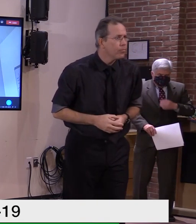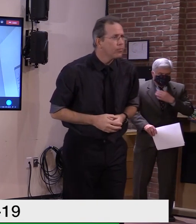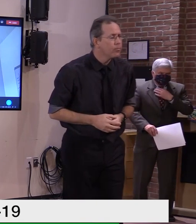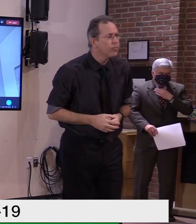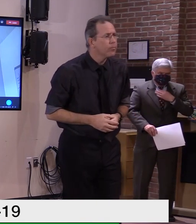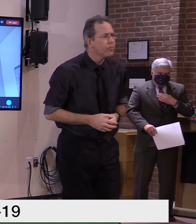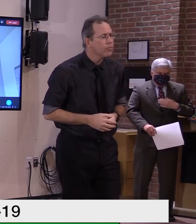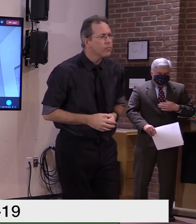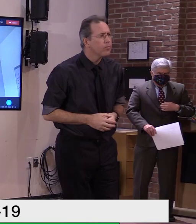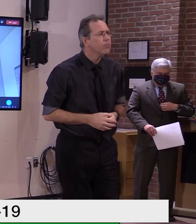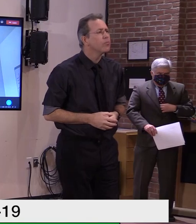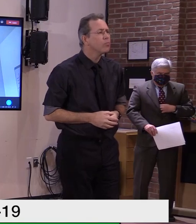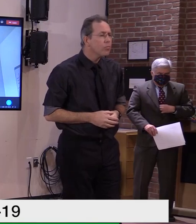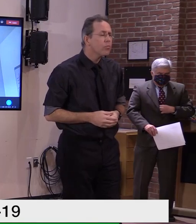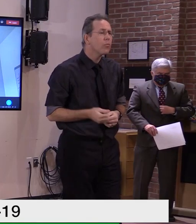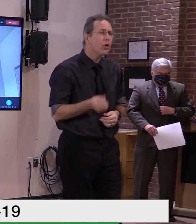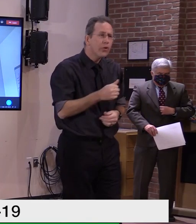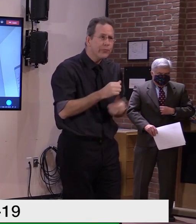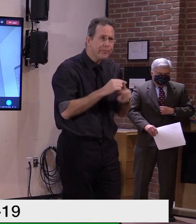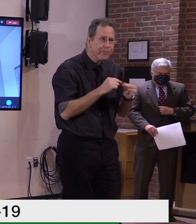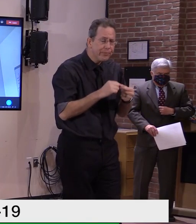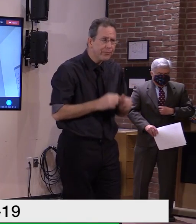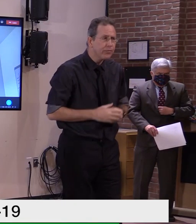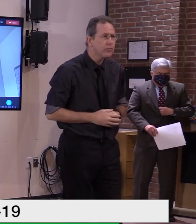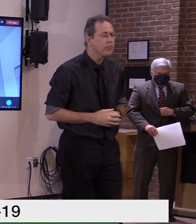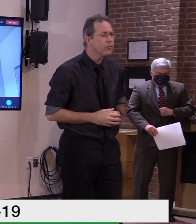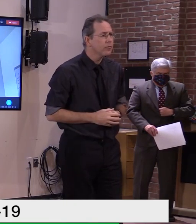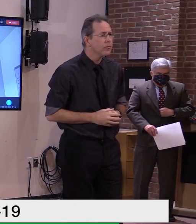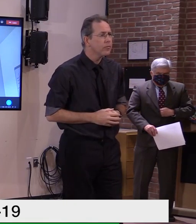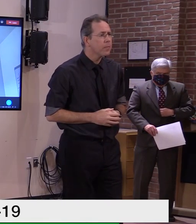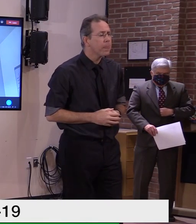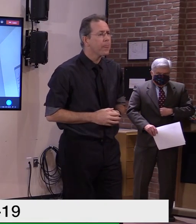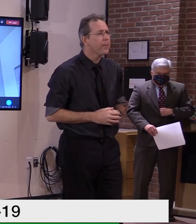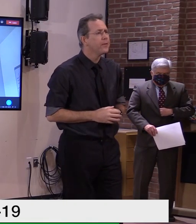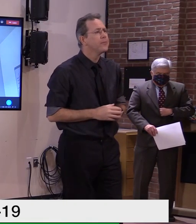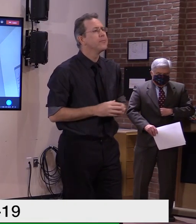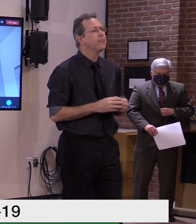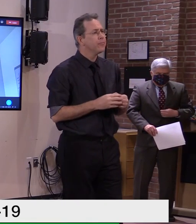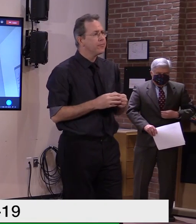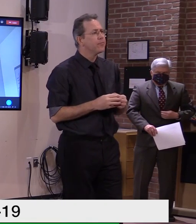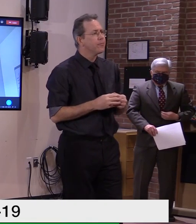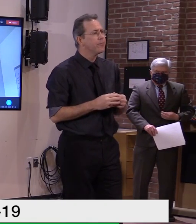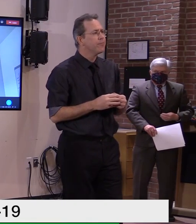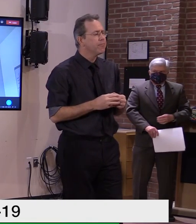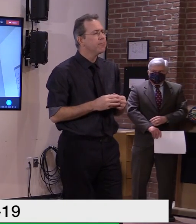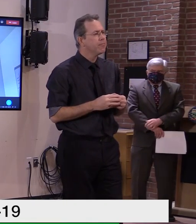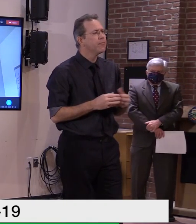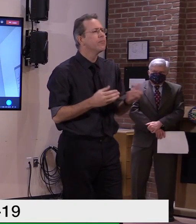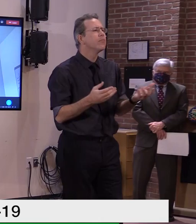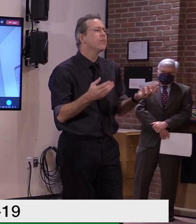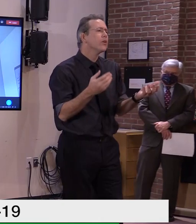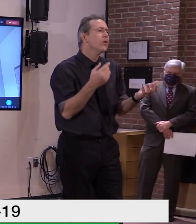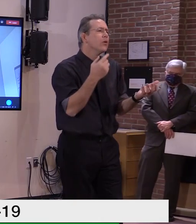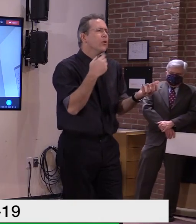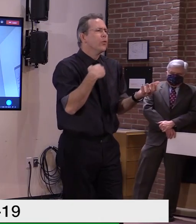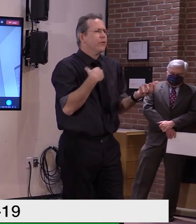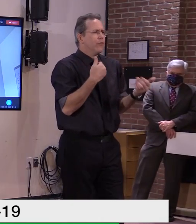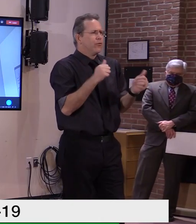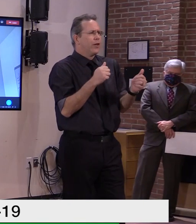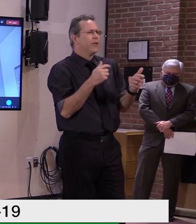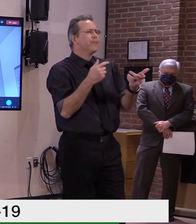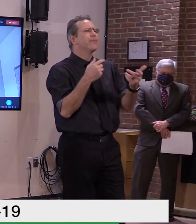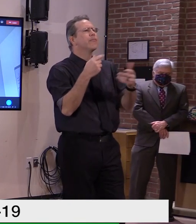perspective, successful mitigation is defined by to what extent we're able to limit the spread of the virus in our schools. From an